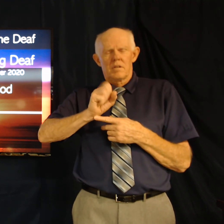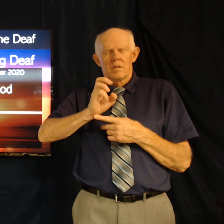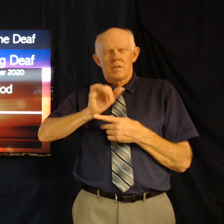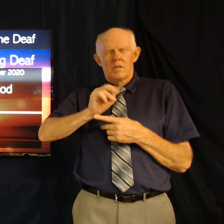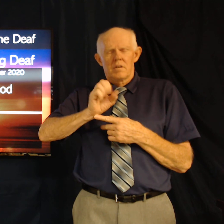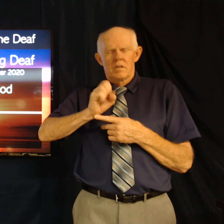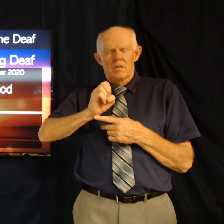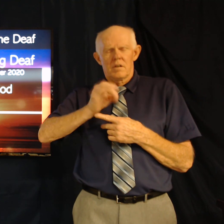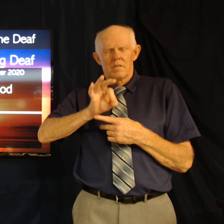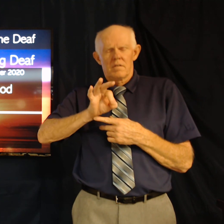about your